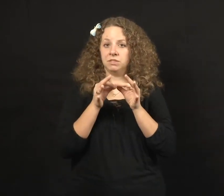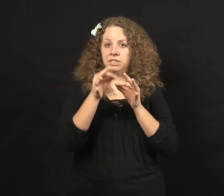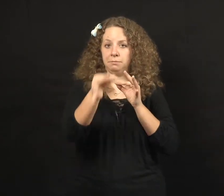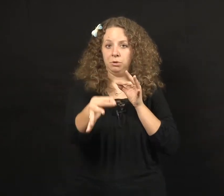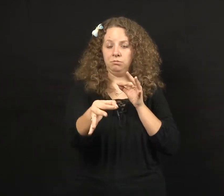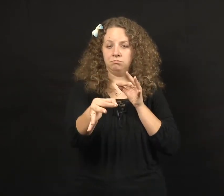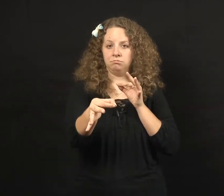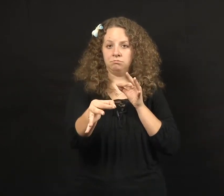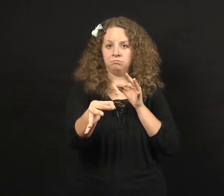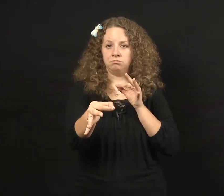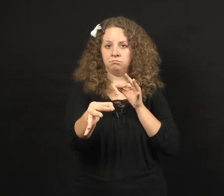Simple.